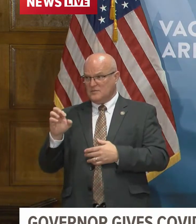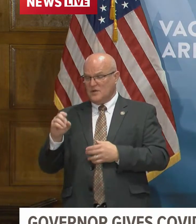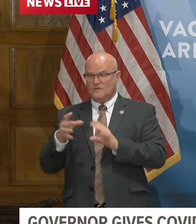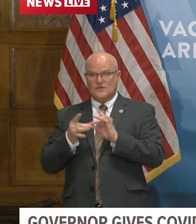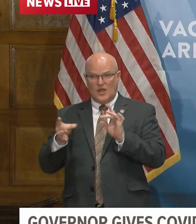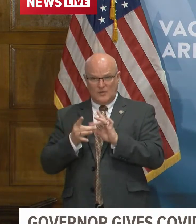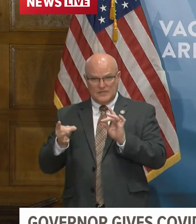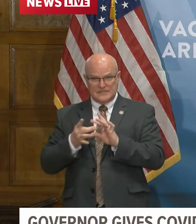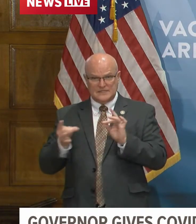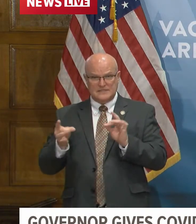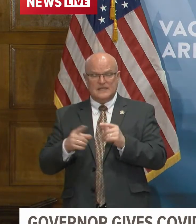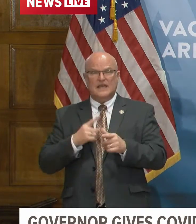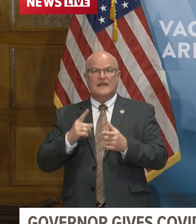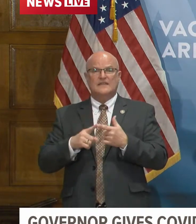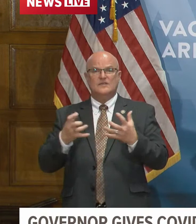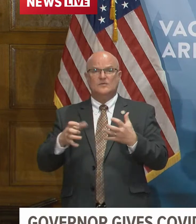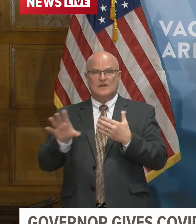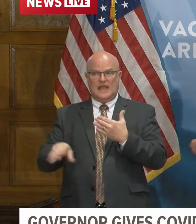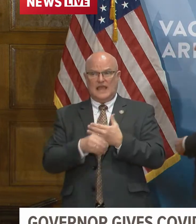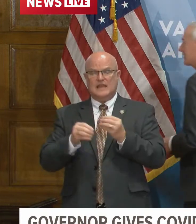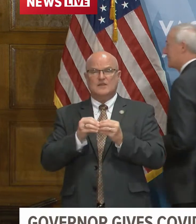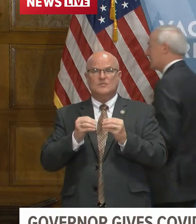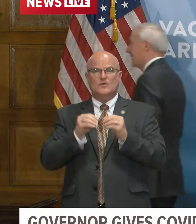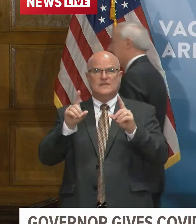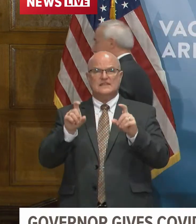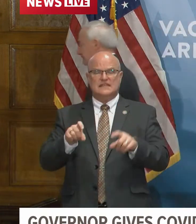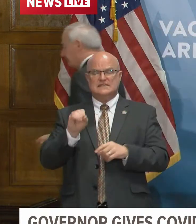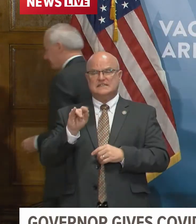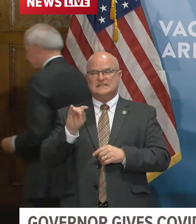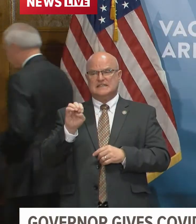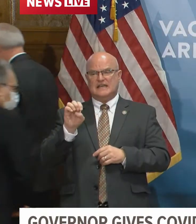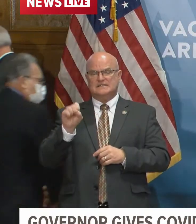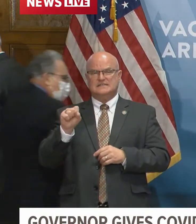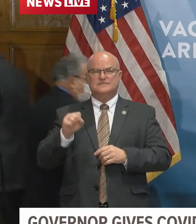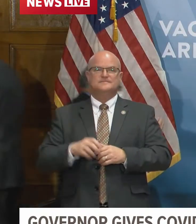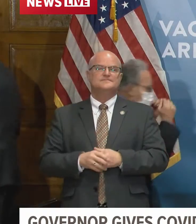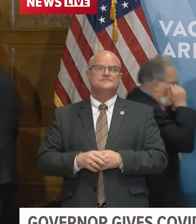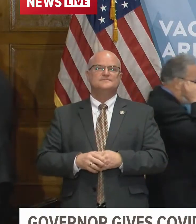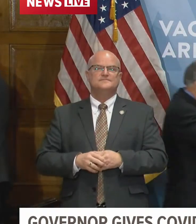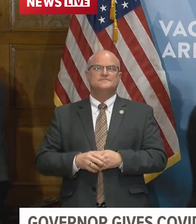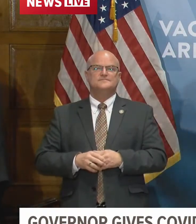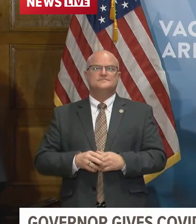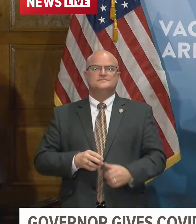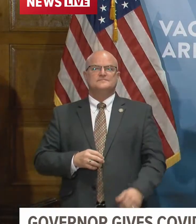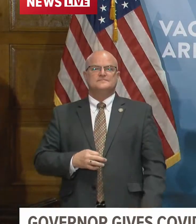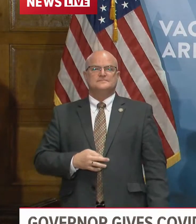for a comment, and then if you want to add anything to the testing side.